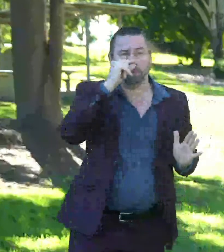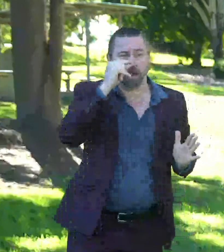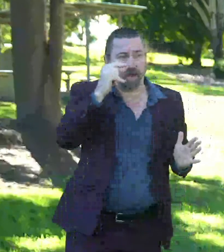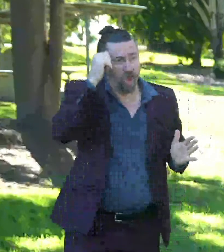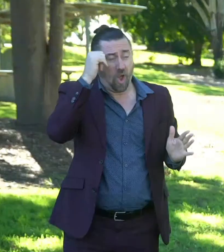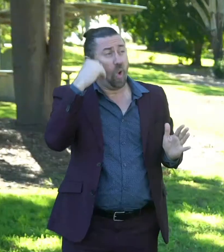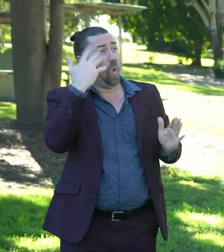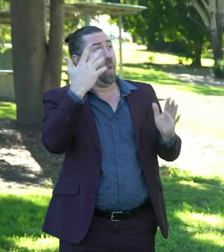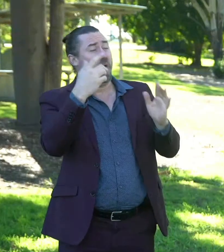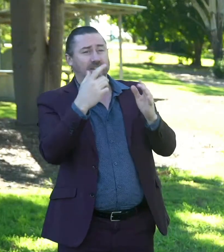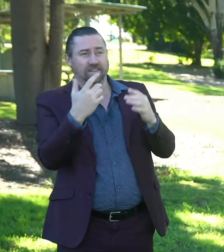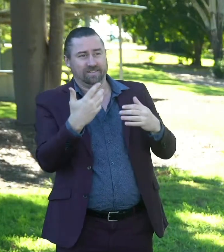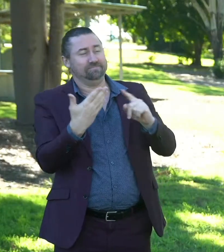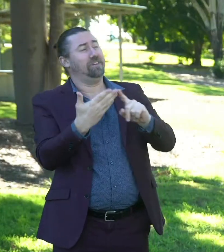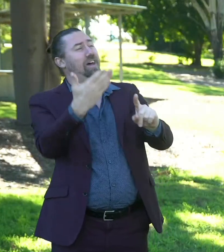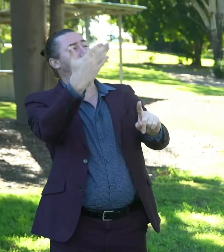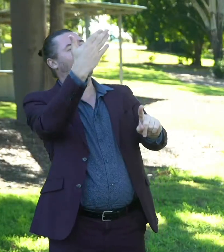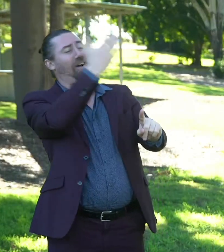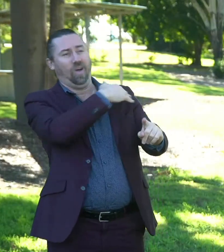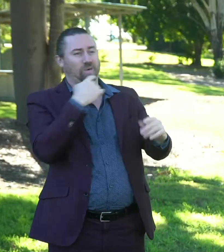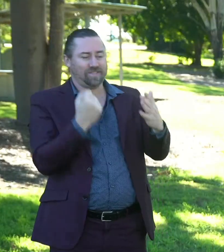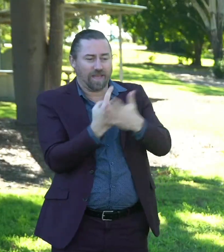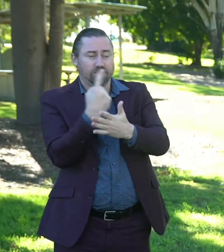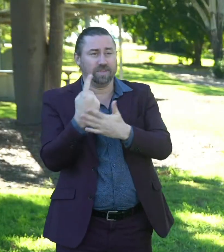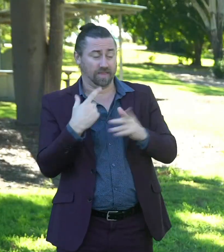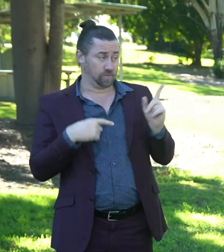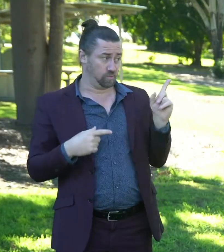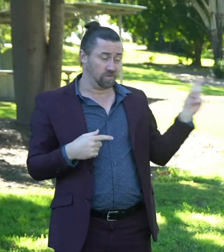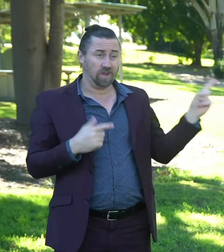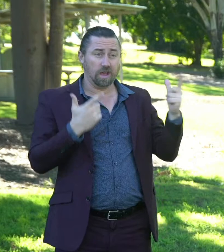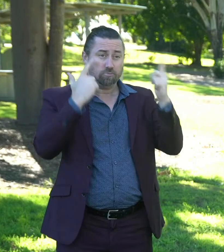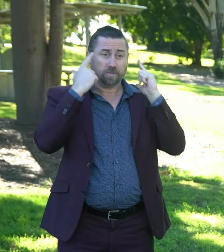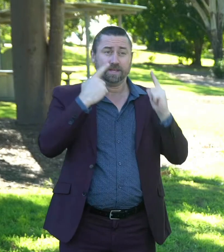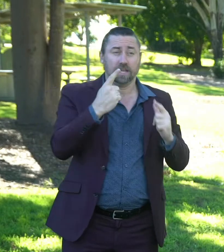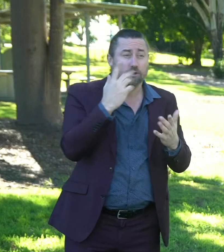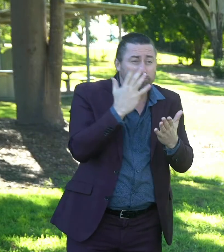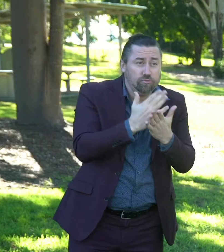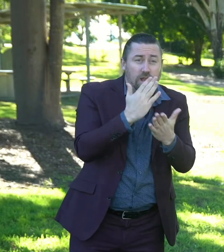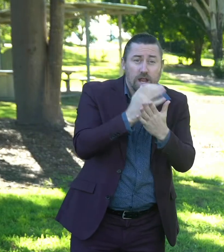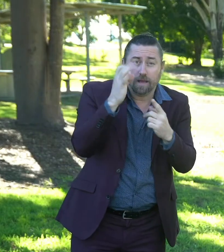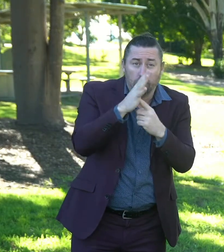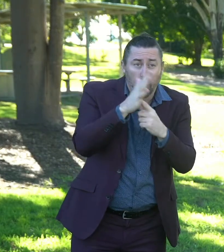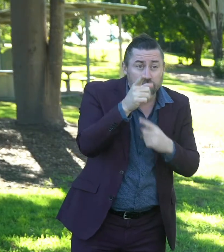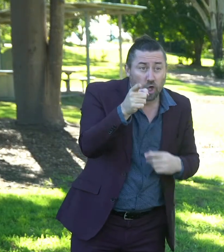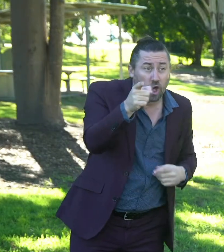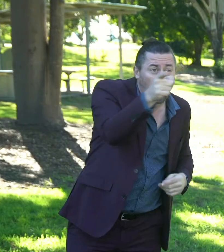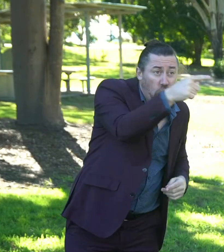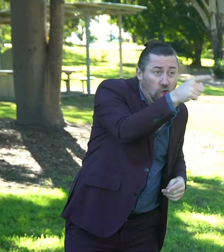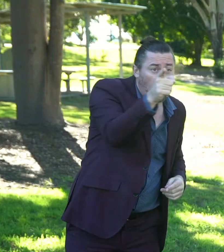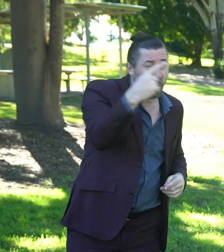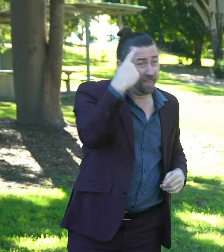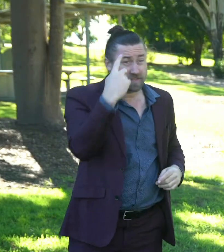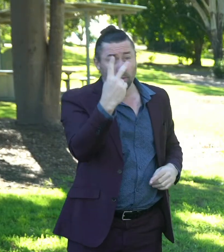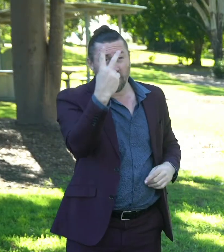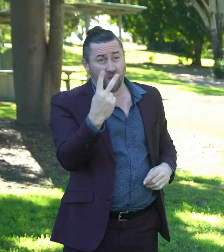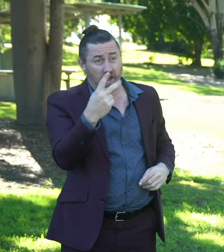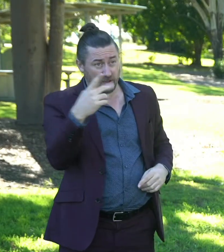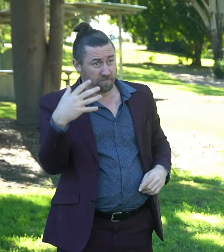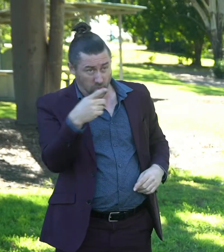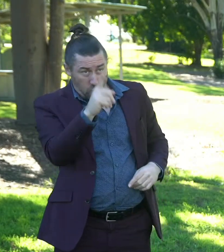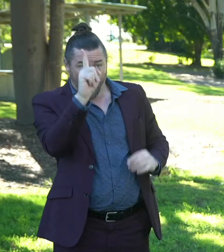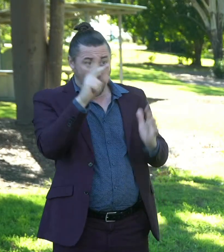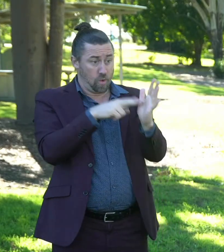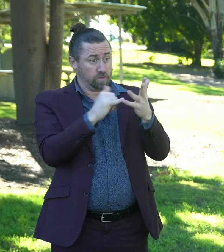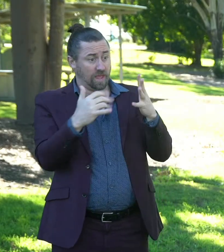the start of this pandemic, which is why the Premier said it is critical that Queenslanders really, if they're in New